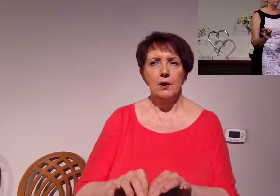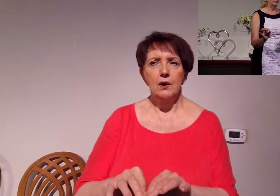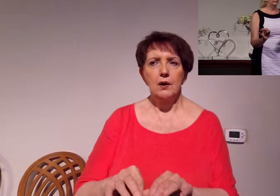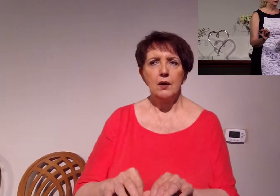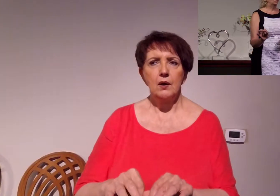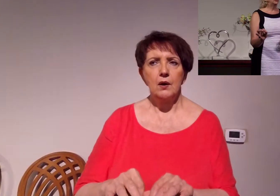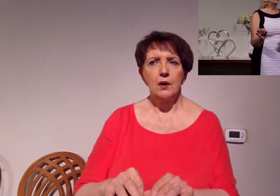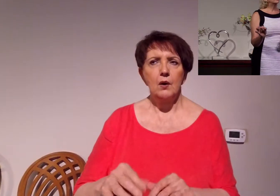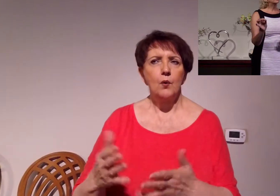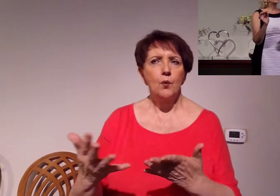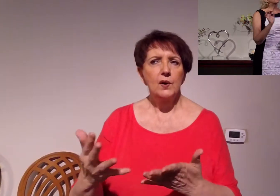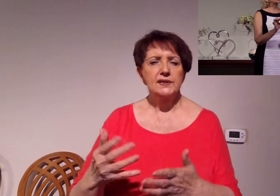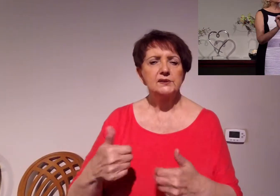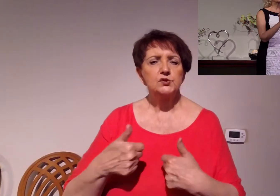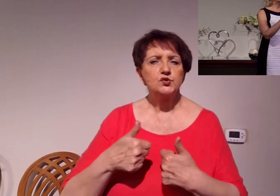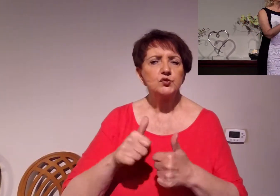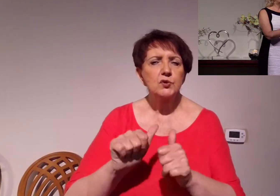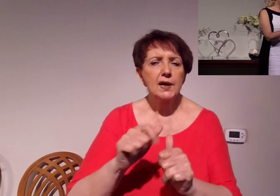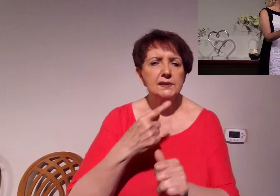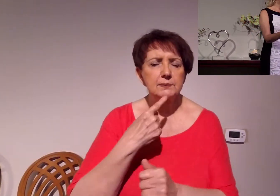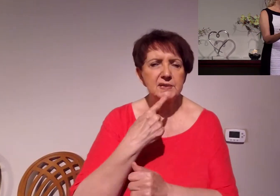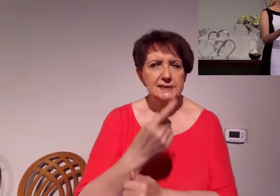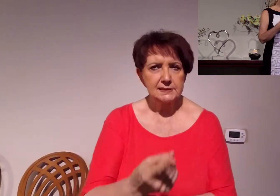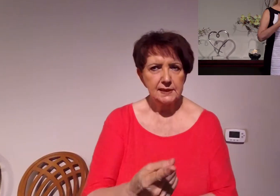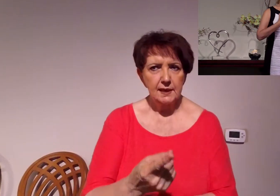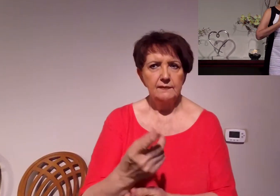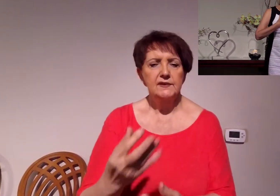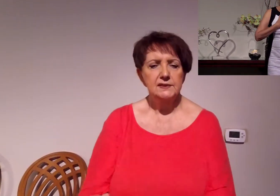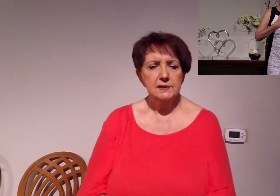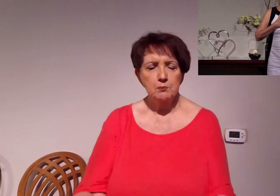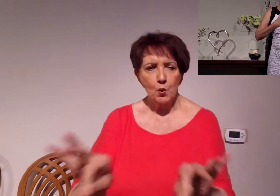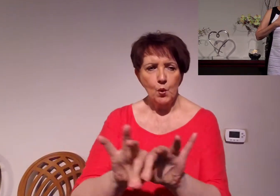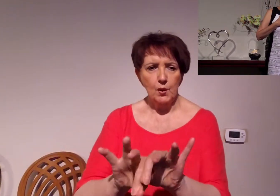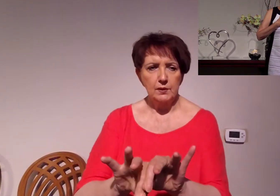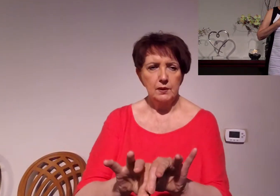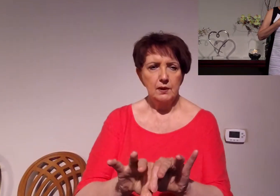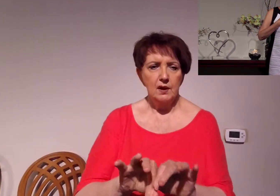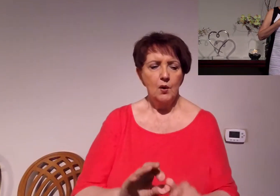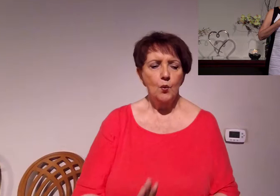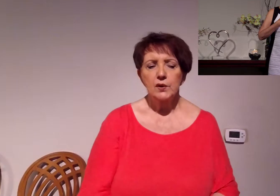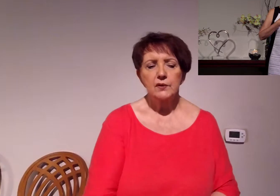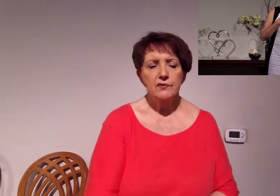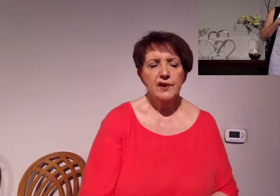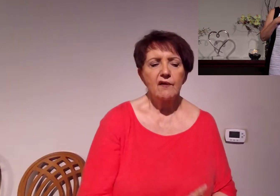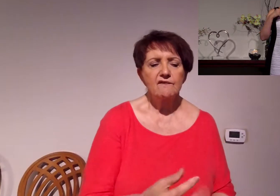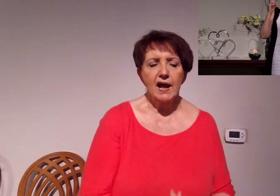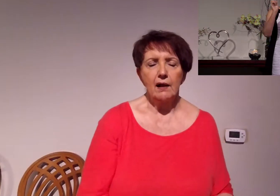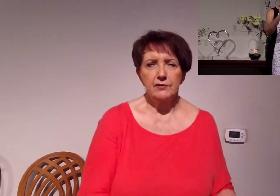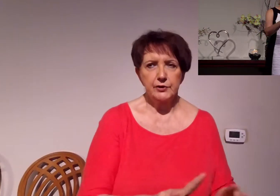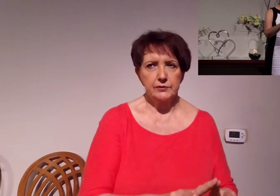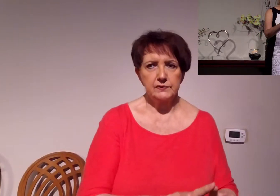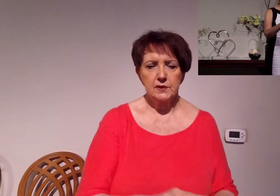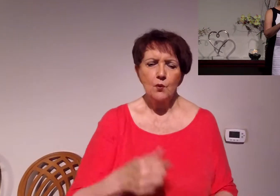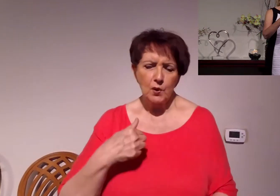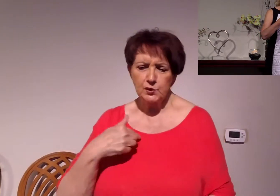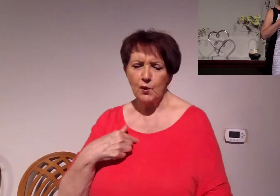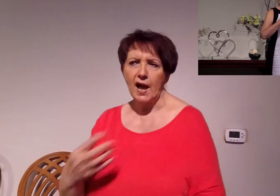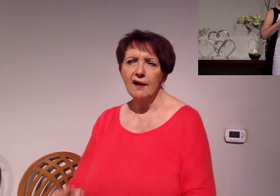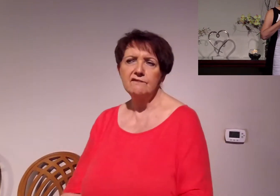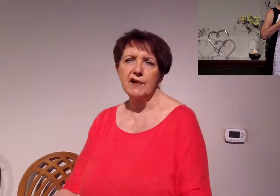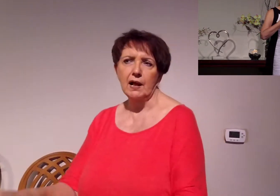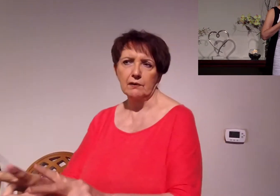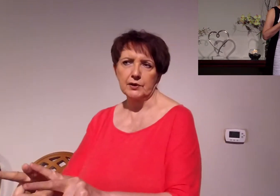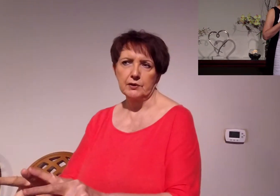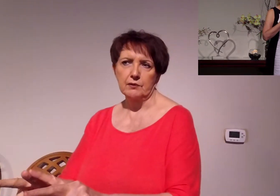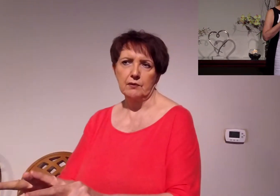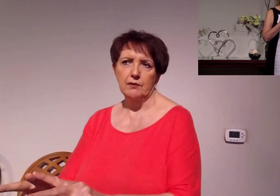here? What does this person value? What do I value? Do you see, if I'm projecting it onto somebody else, I'm not